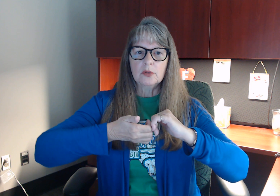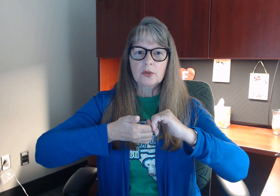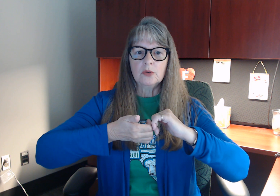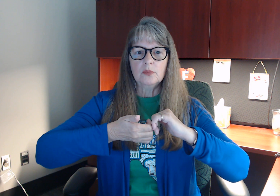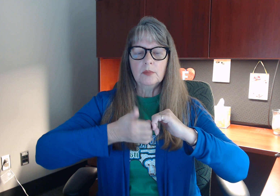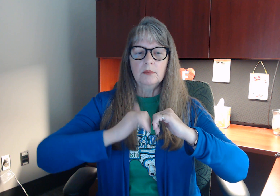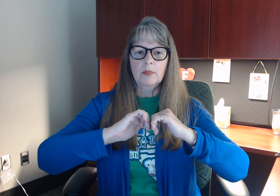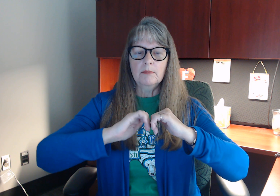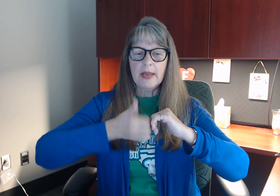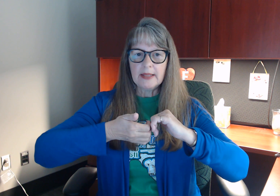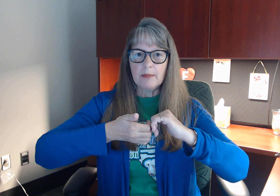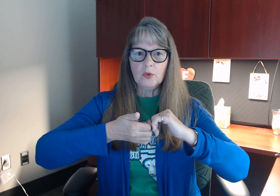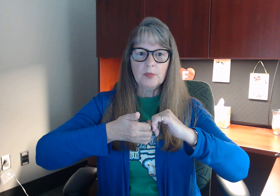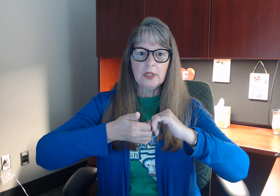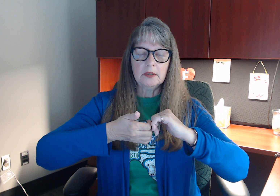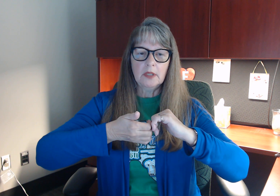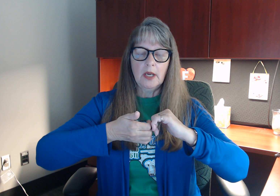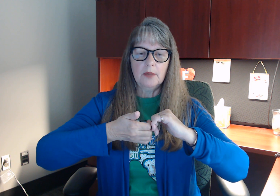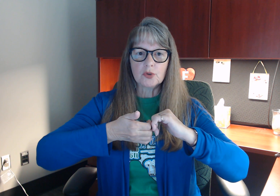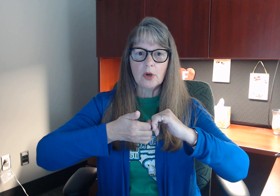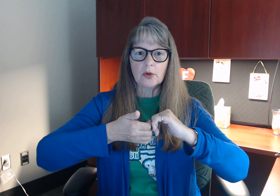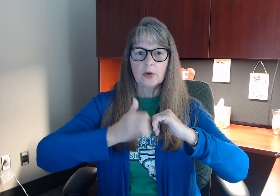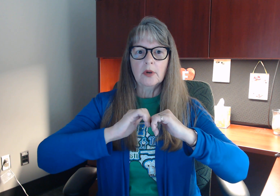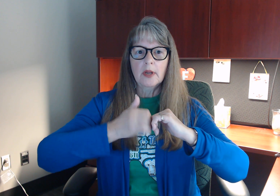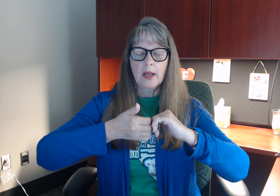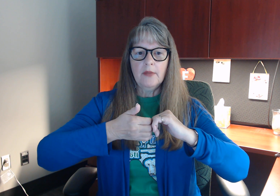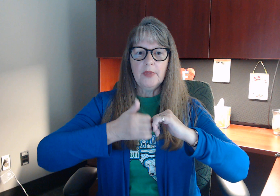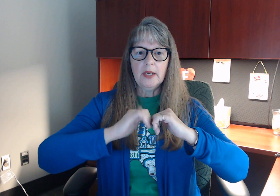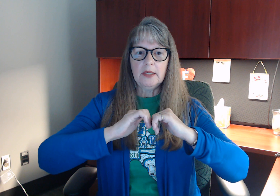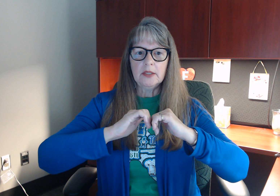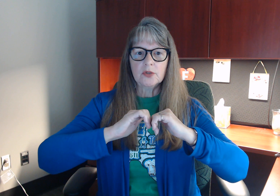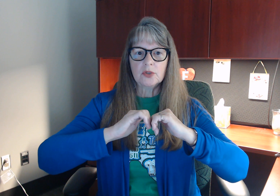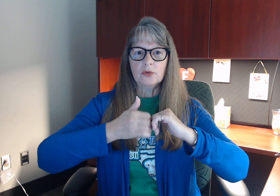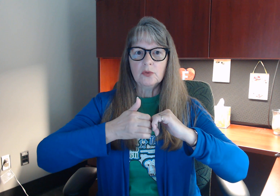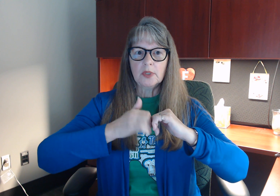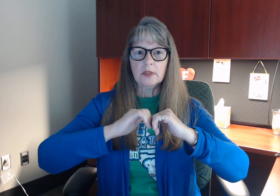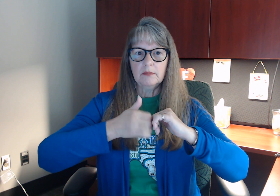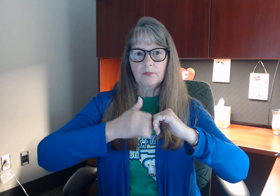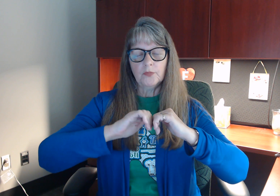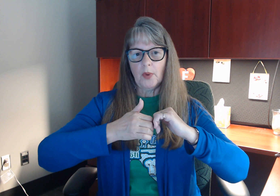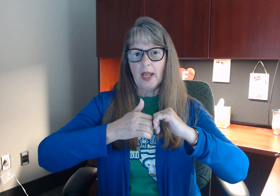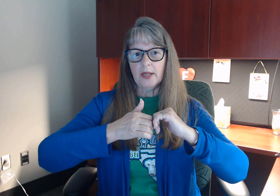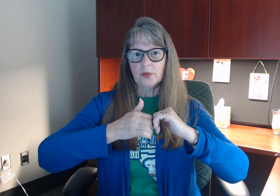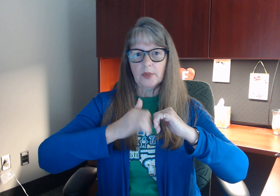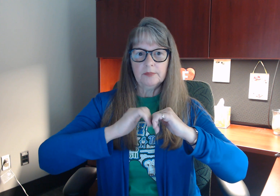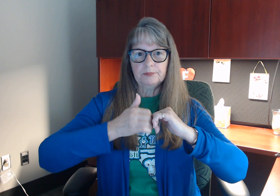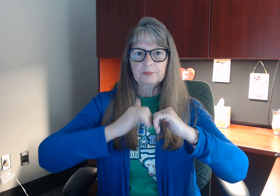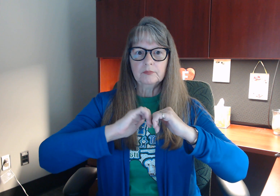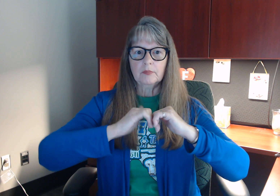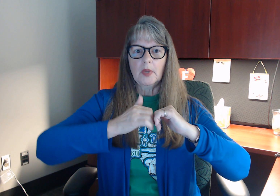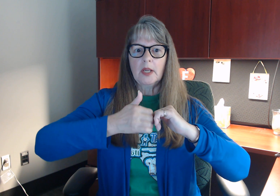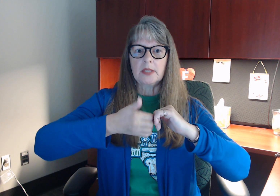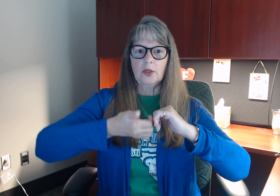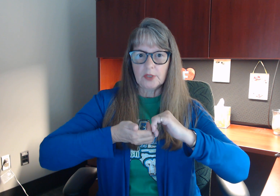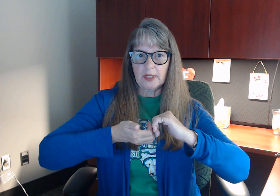to make that movement stronger than it is to do it the way I do it, because I learned it like